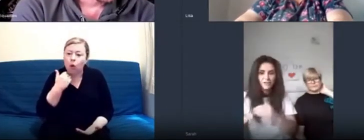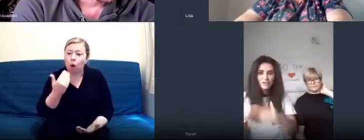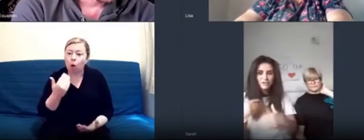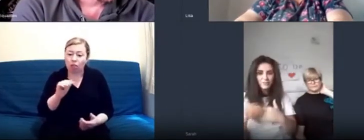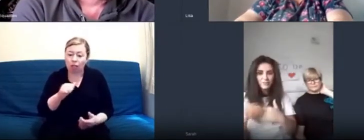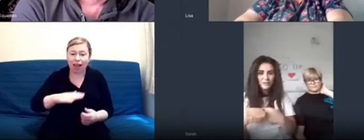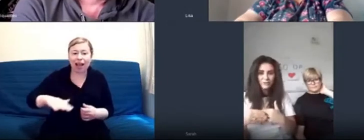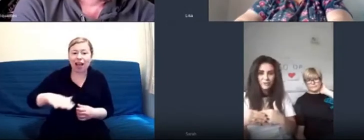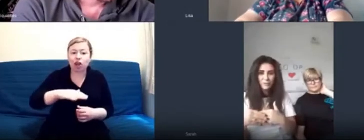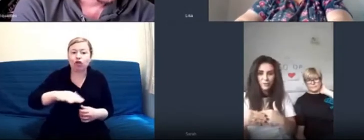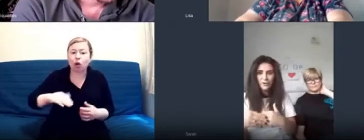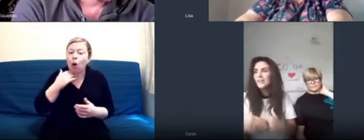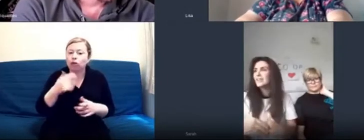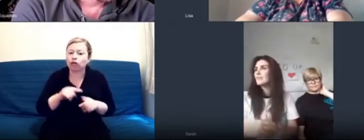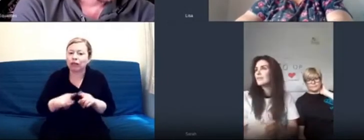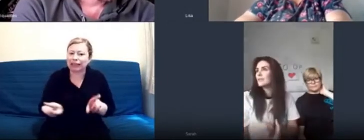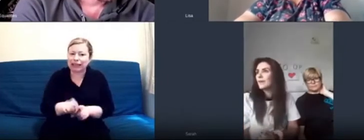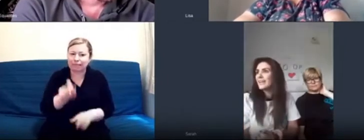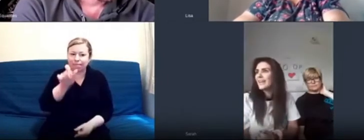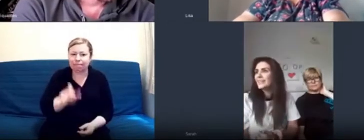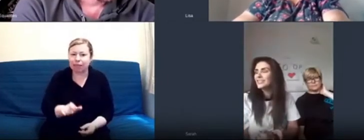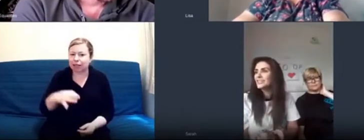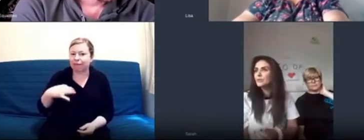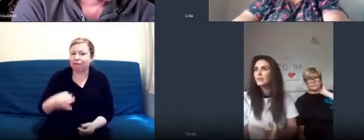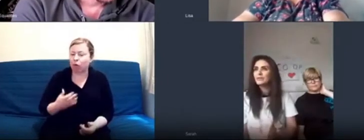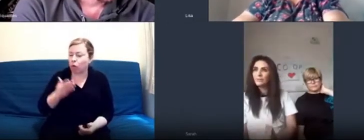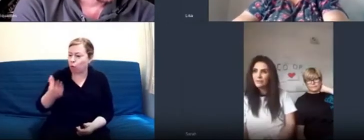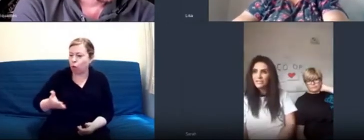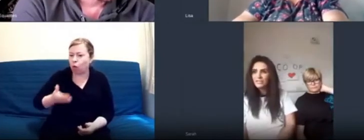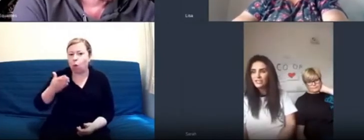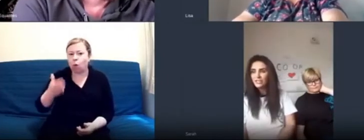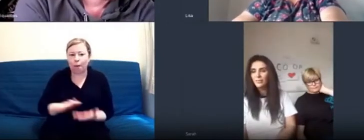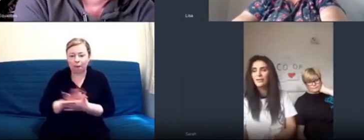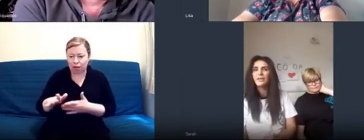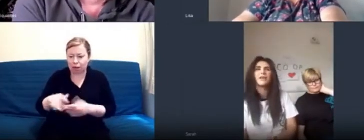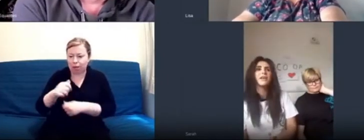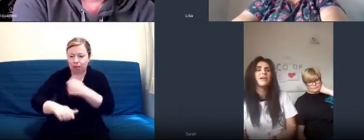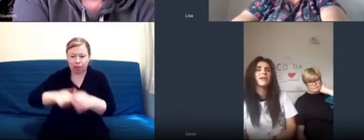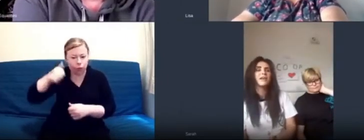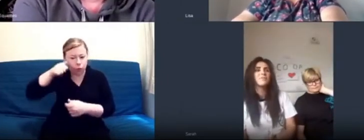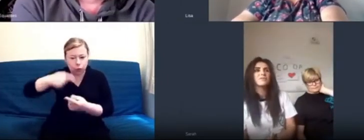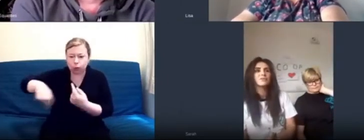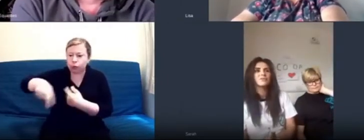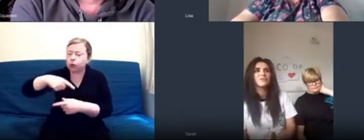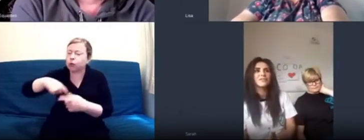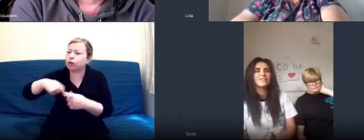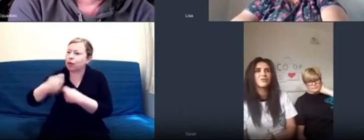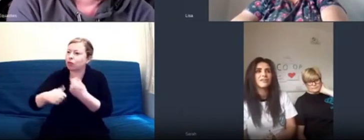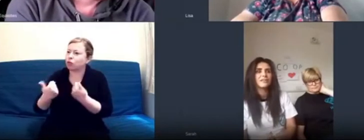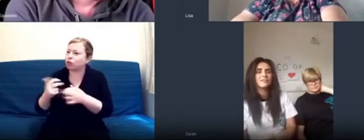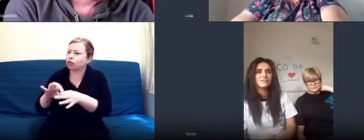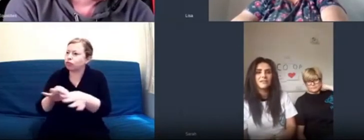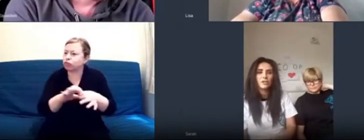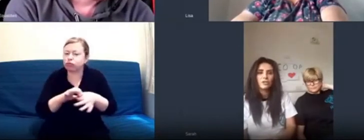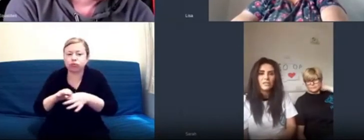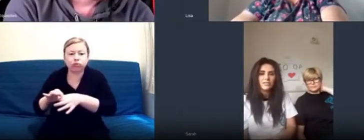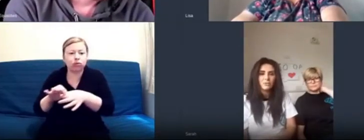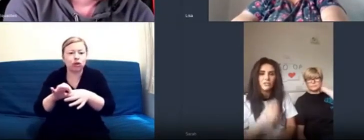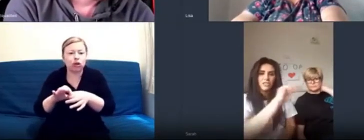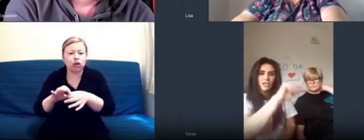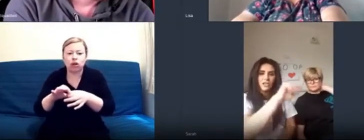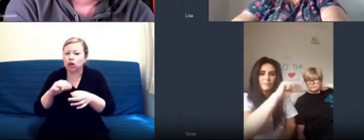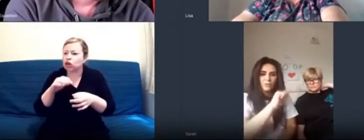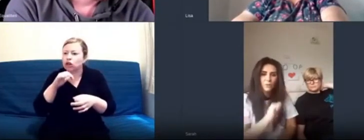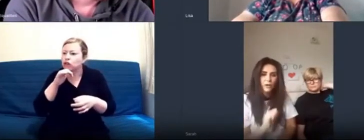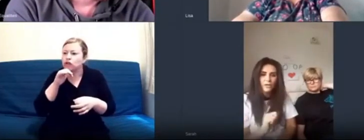that area. So you build up rapport, you build up a connection, you build up a relationship. So it's not like ding dong